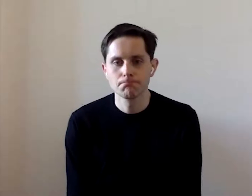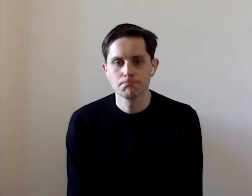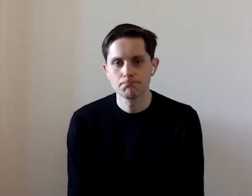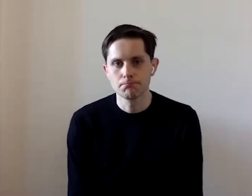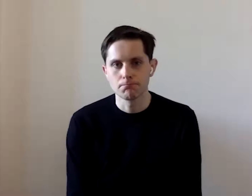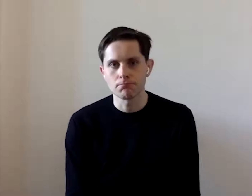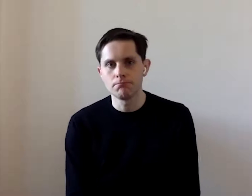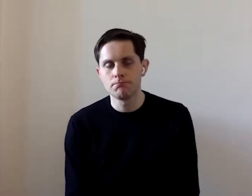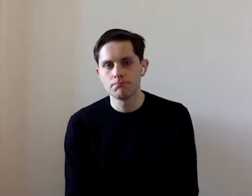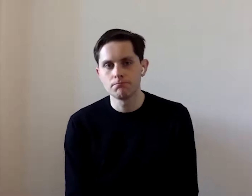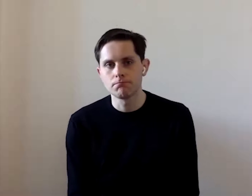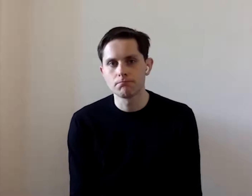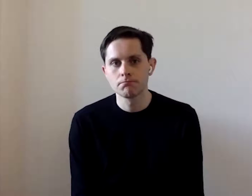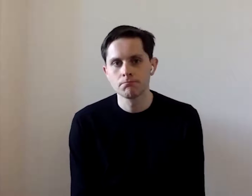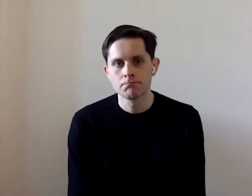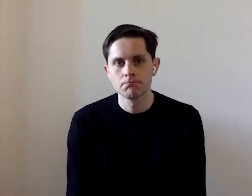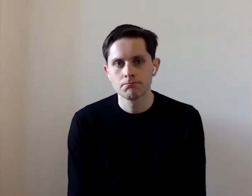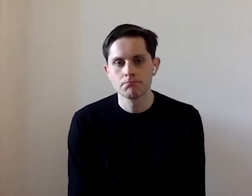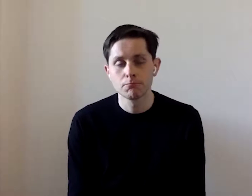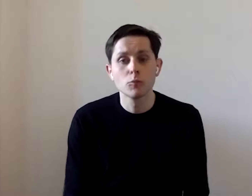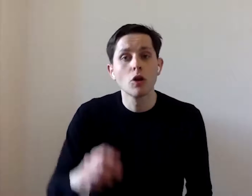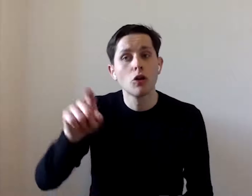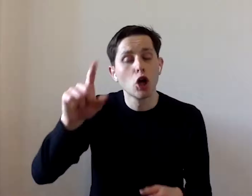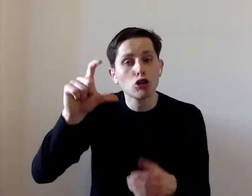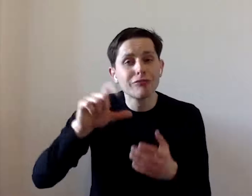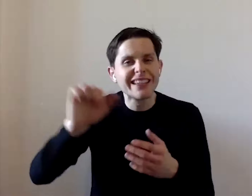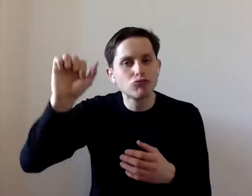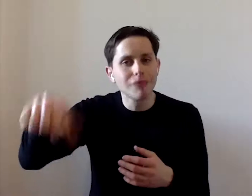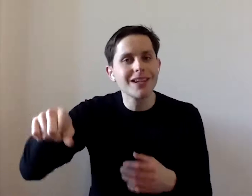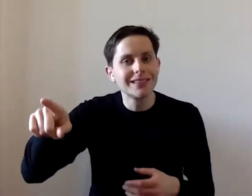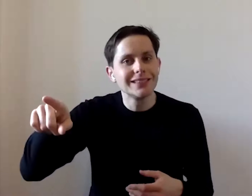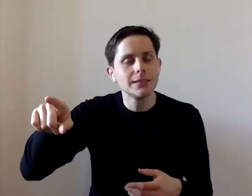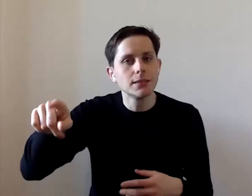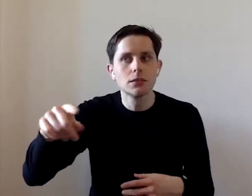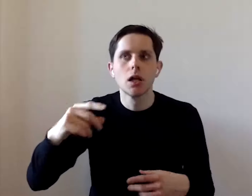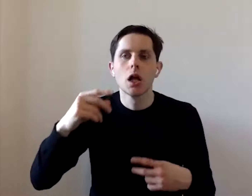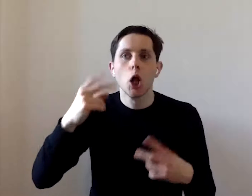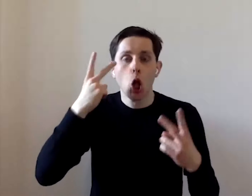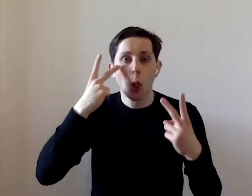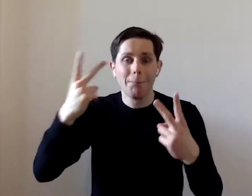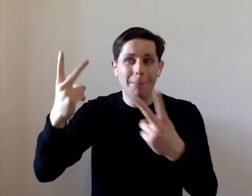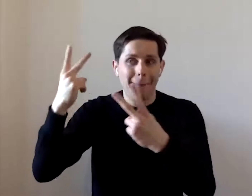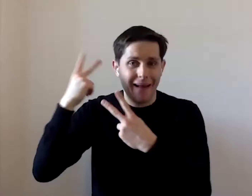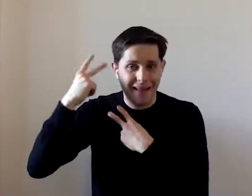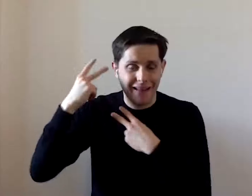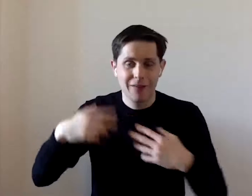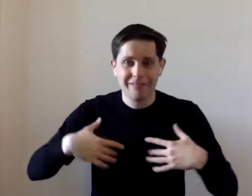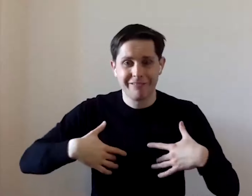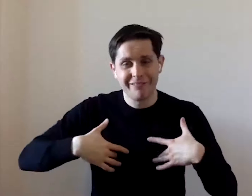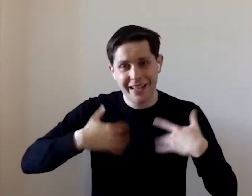something. But I guess going off what Chris has said, it does feel a little terrifying looking back at